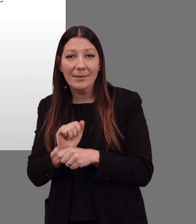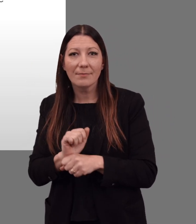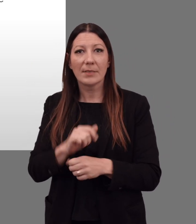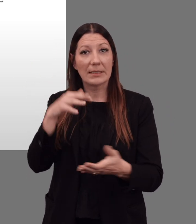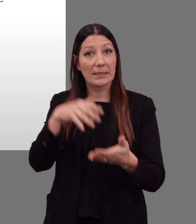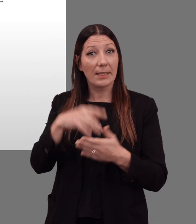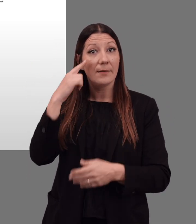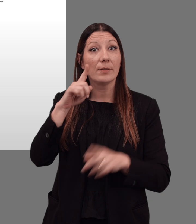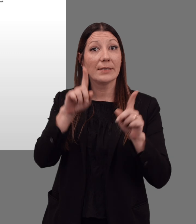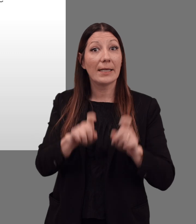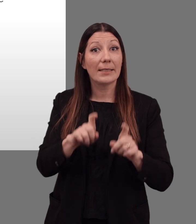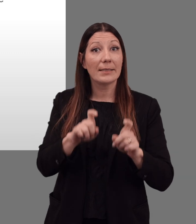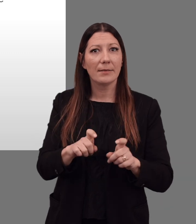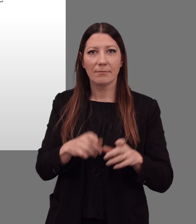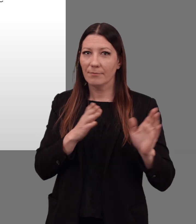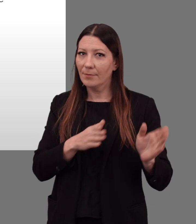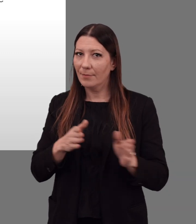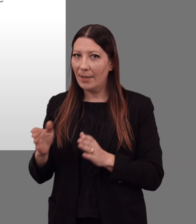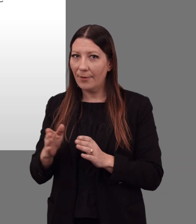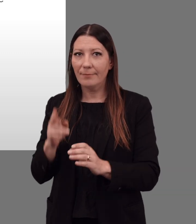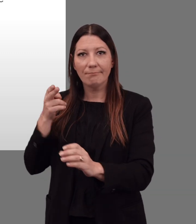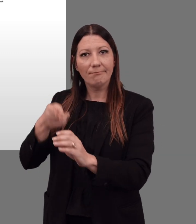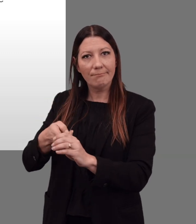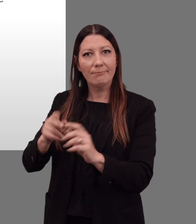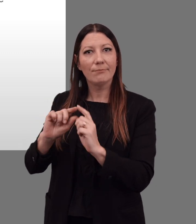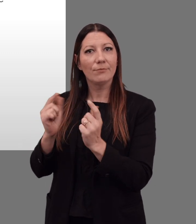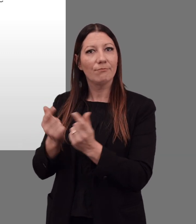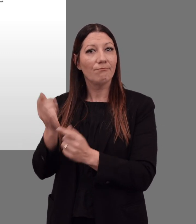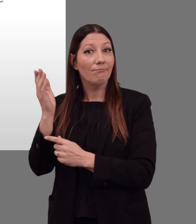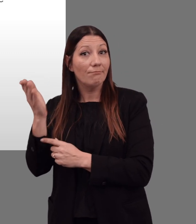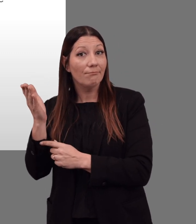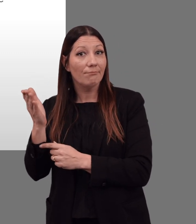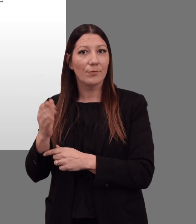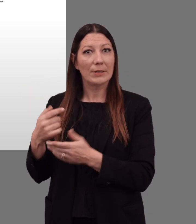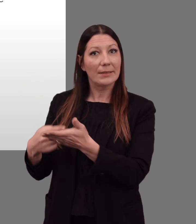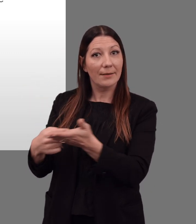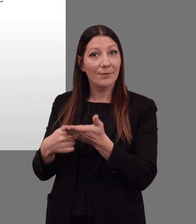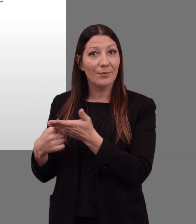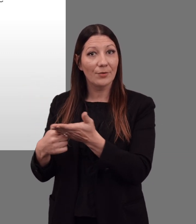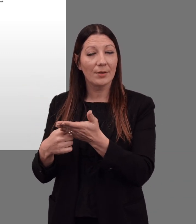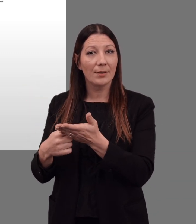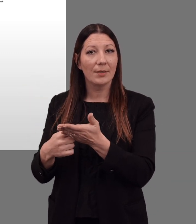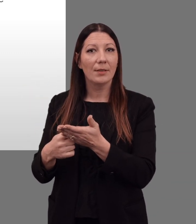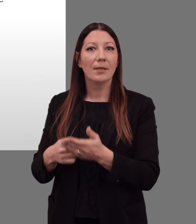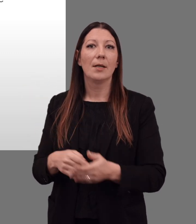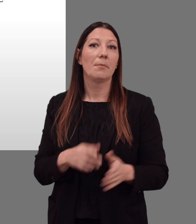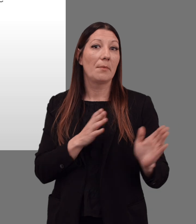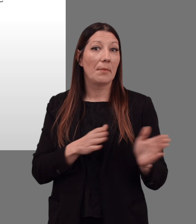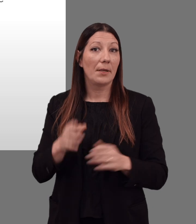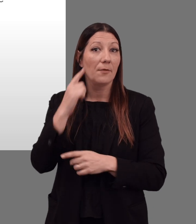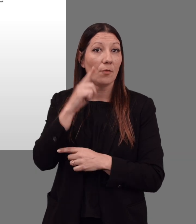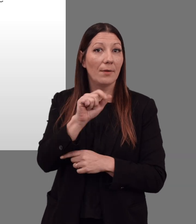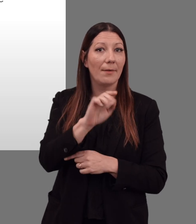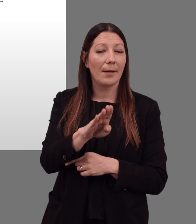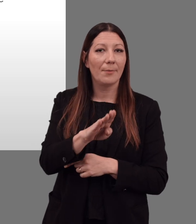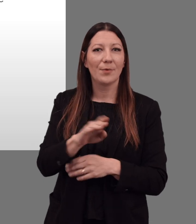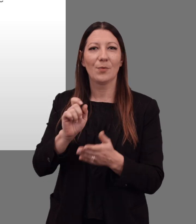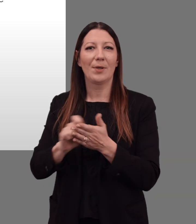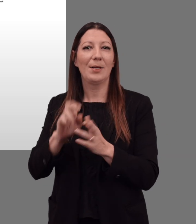for tests, preparing to participate in a group presentation or discussion, and planning for a lab or writing a lab